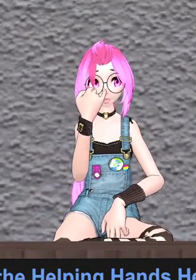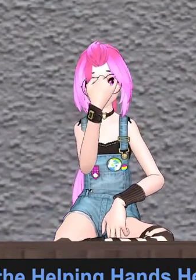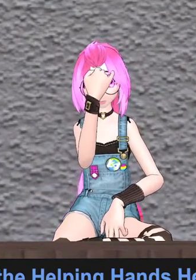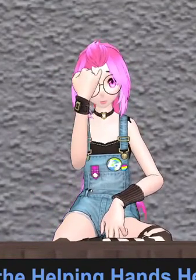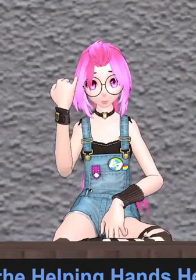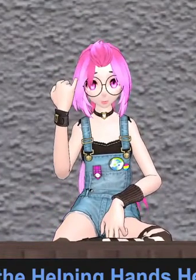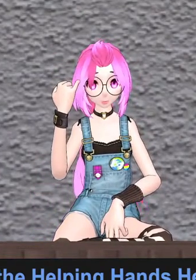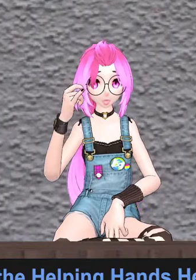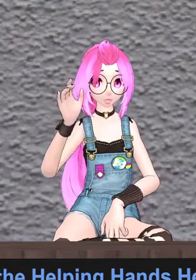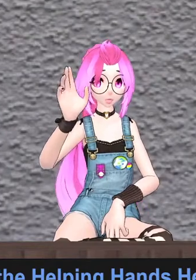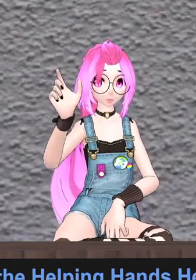or Italy.